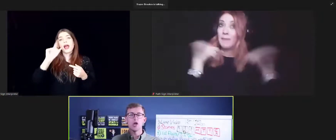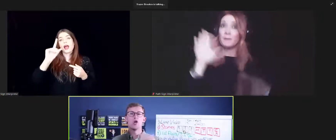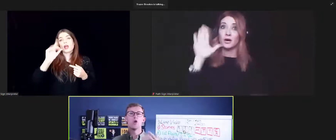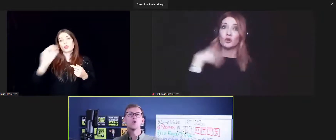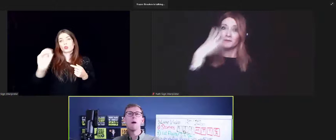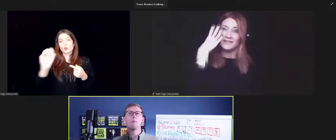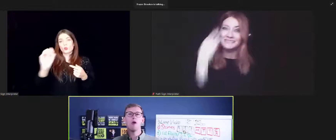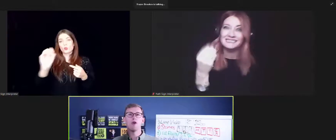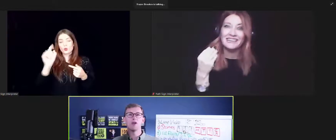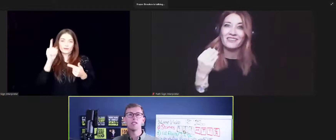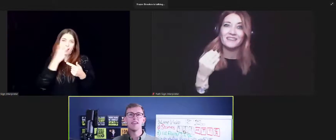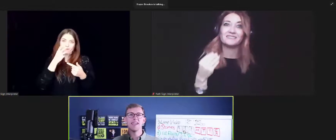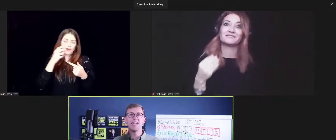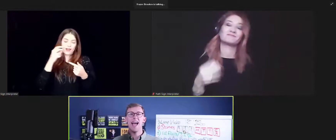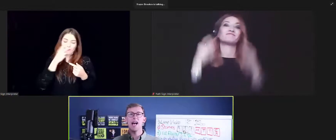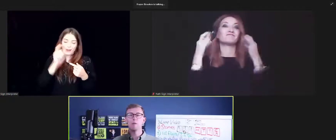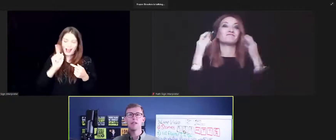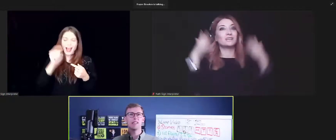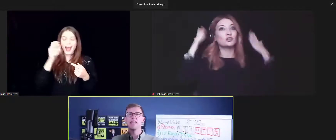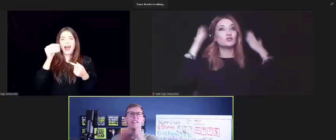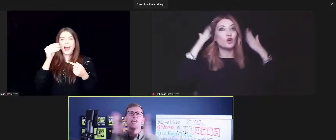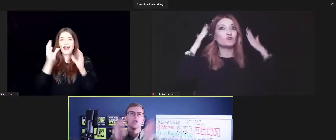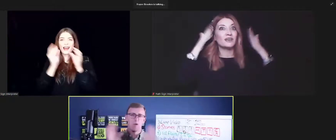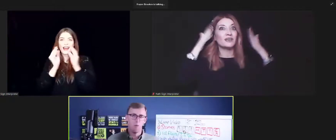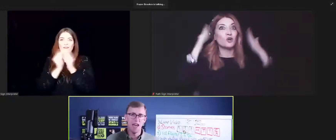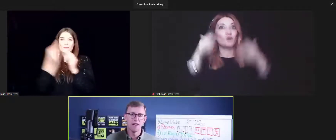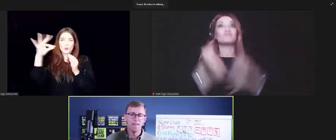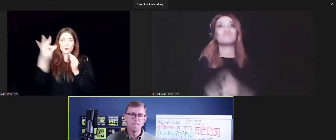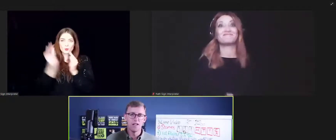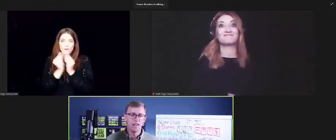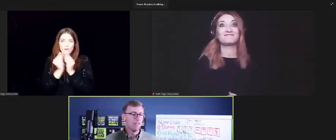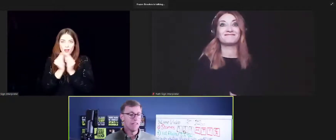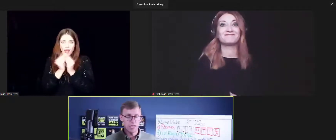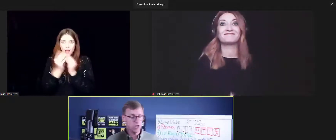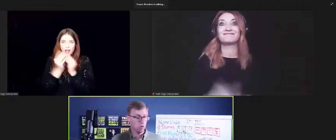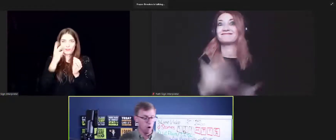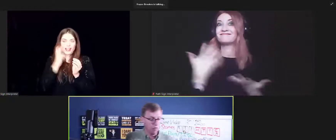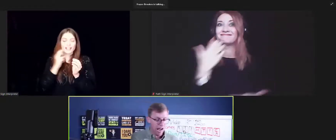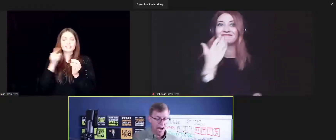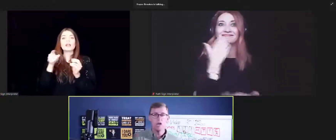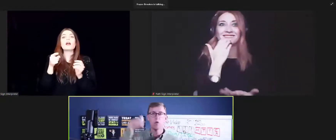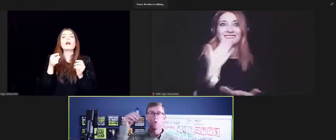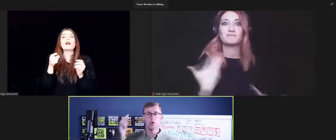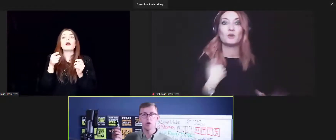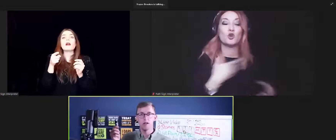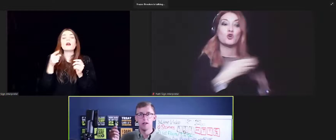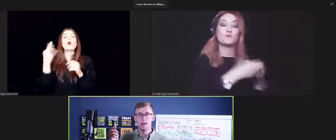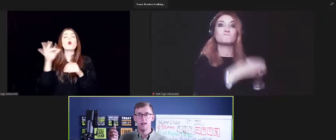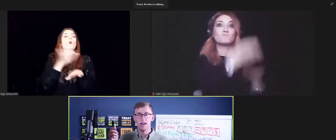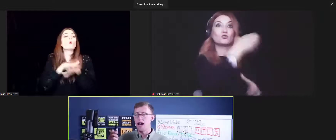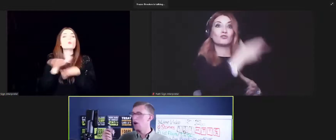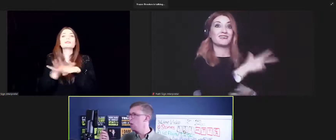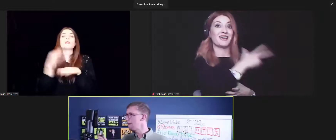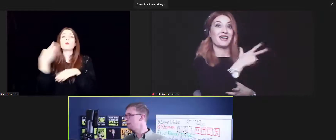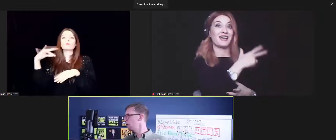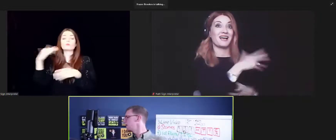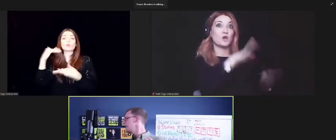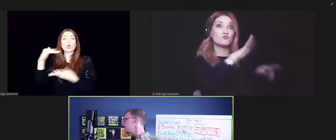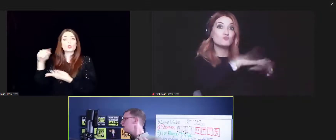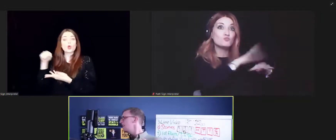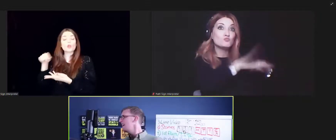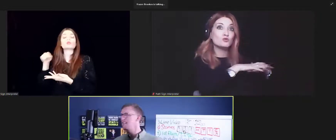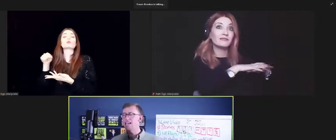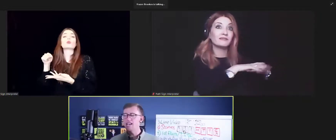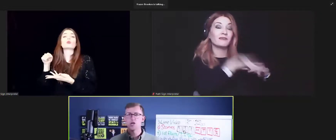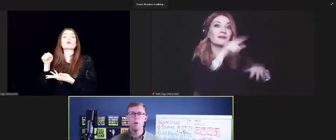is use a product that can help the cleanliness, whatever. This is the one that I use. I don't know where my purity